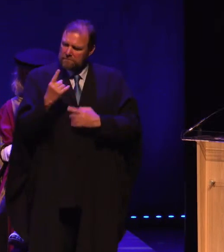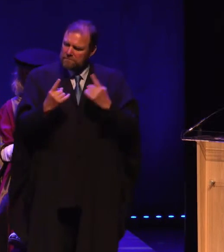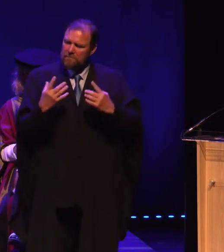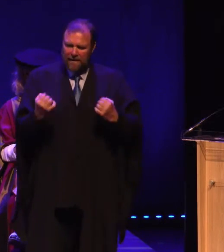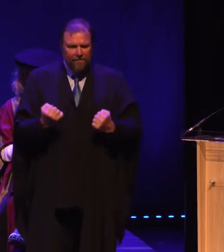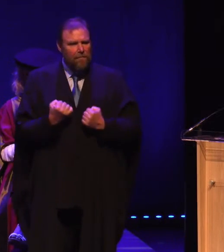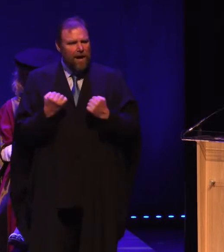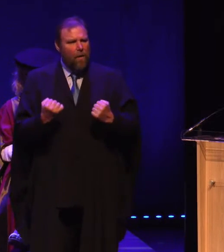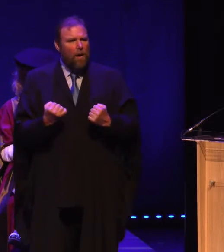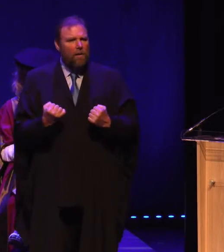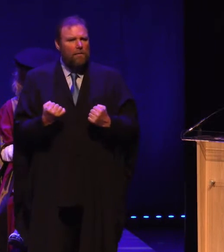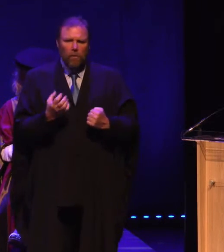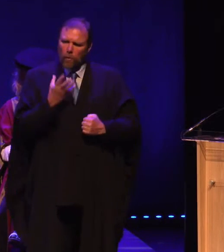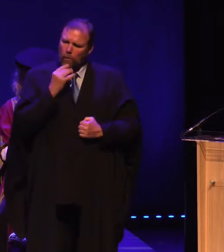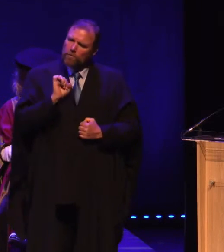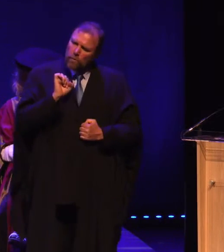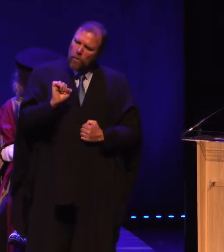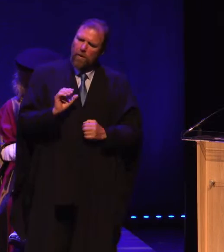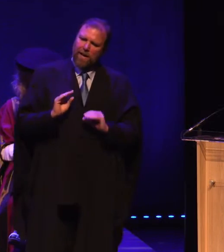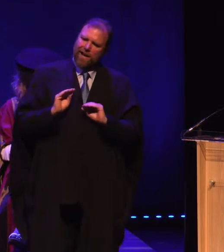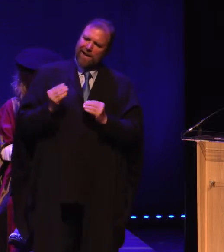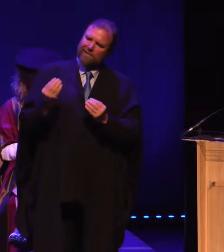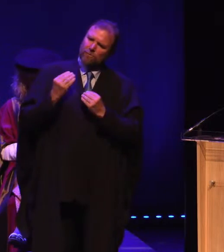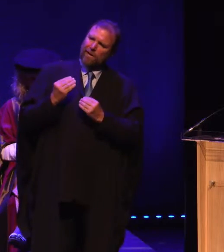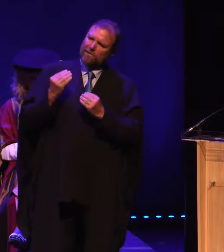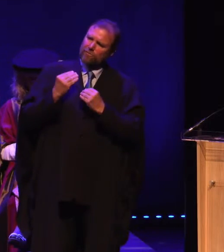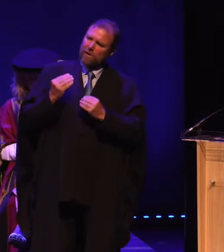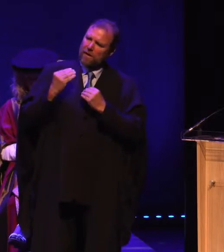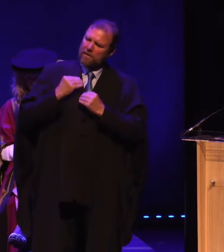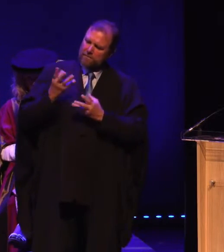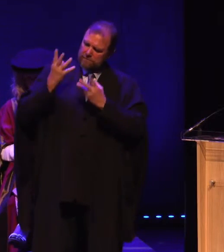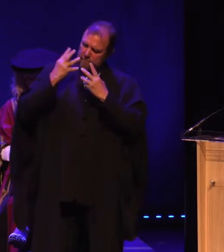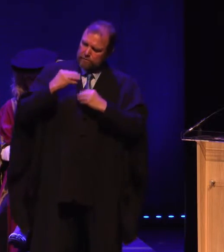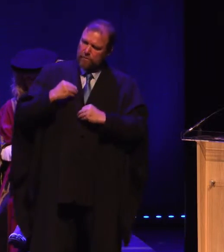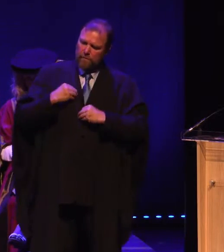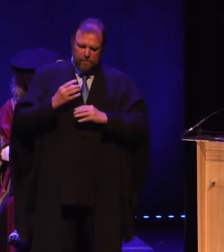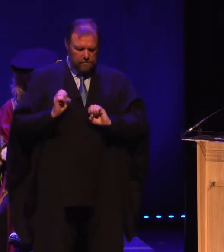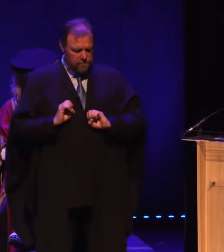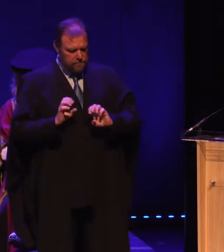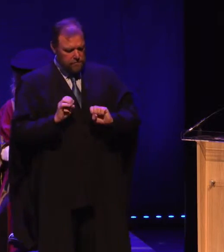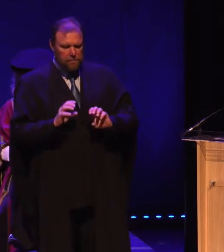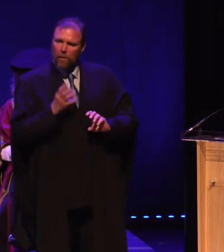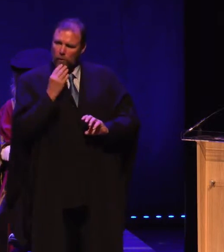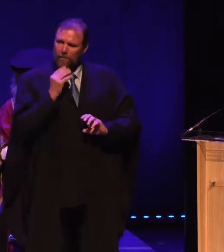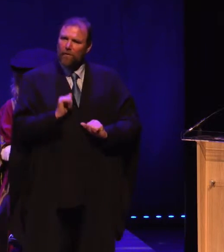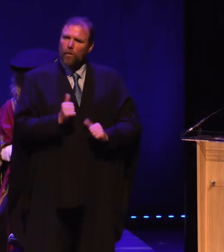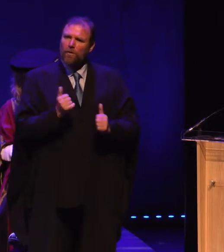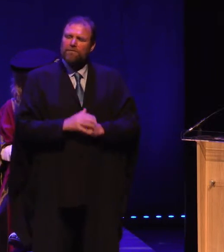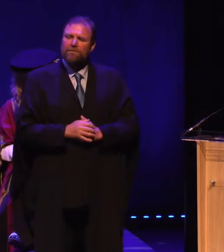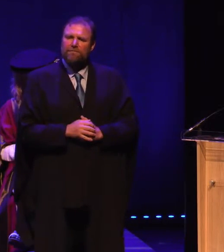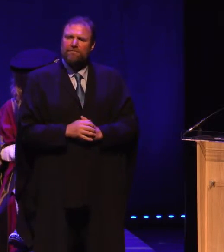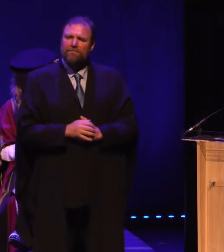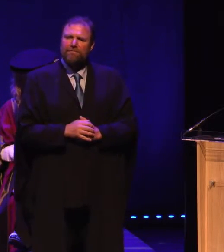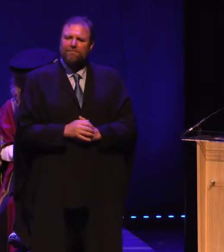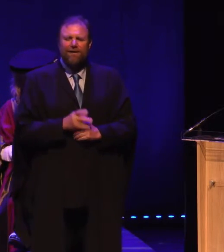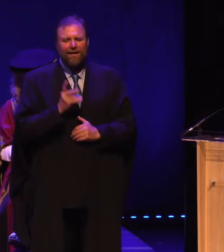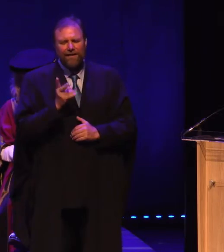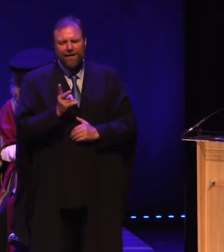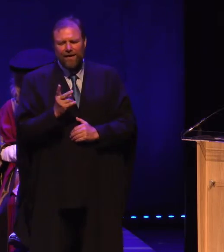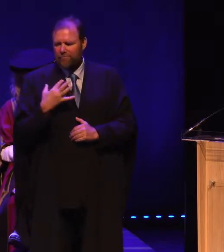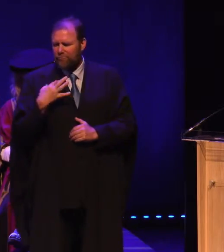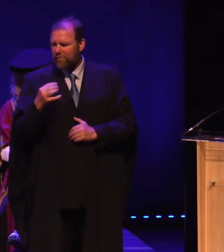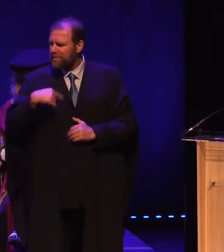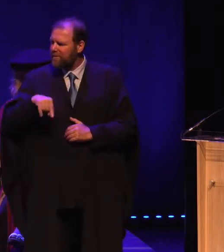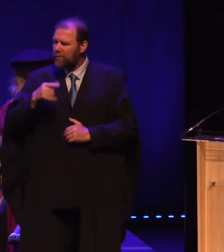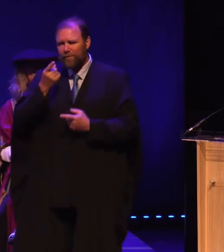do good with the education that you've gained at Cardiff Met. Once again, on behalf of the university, can